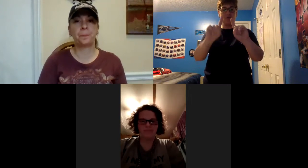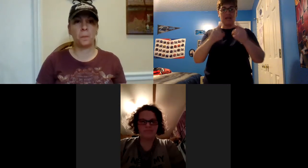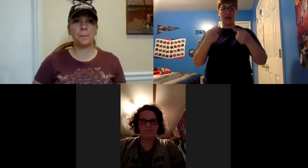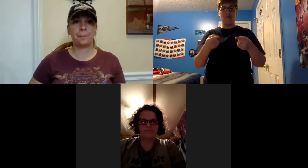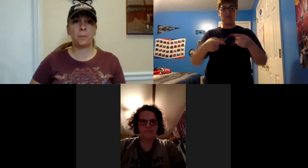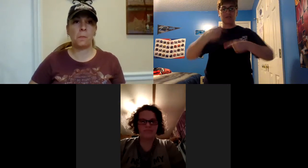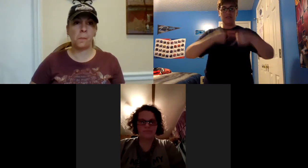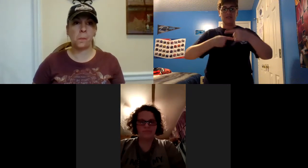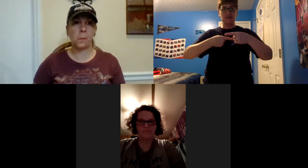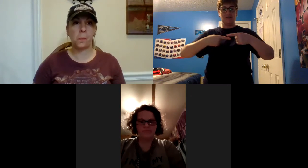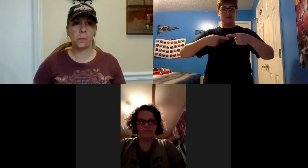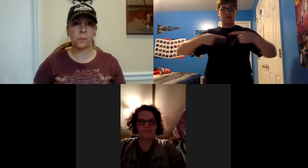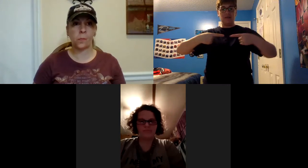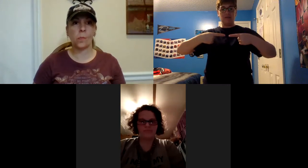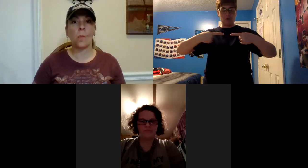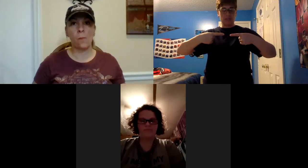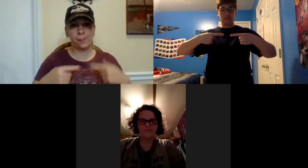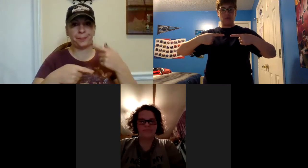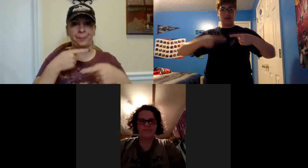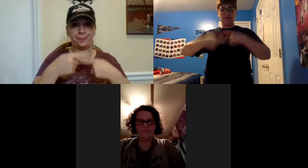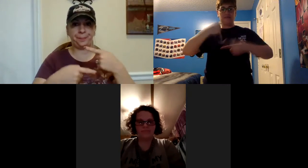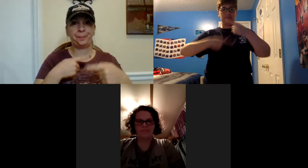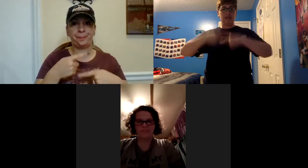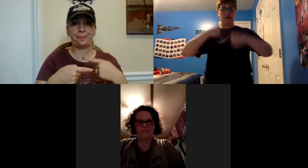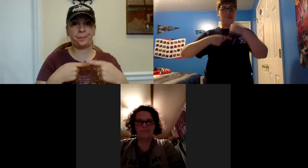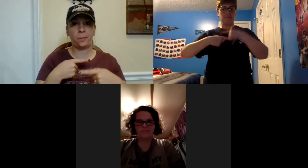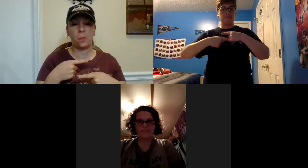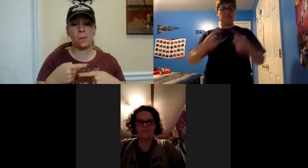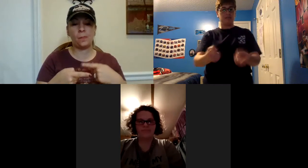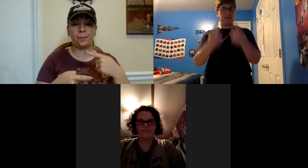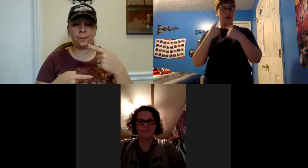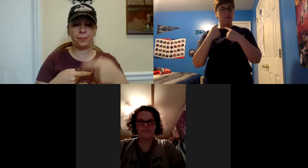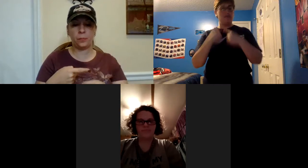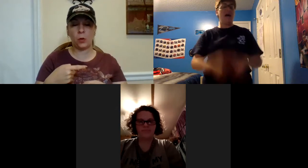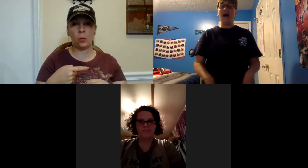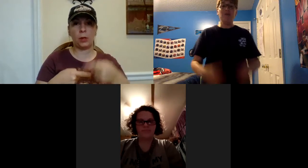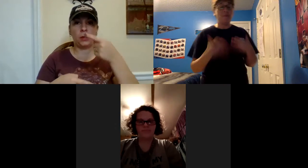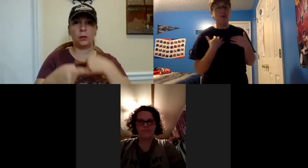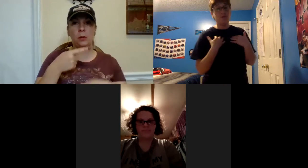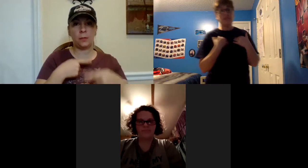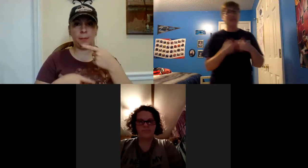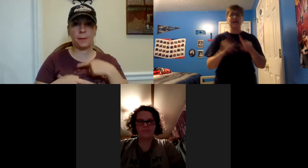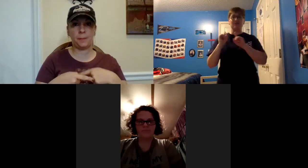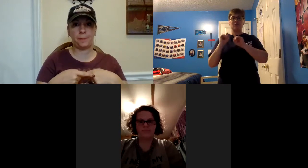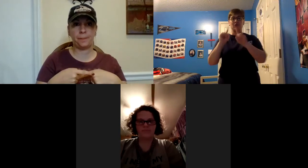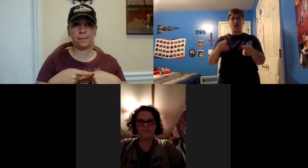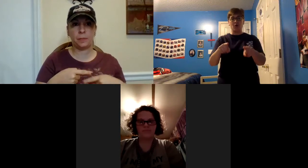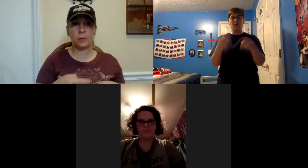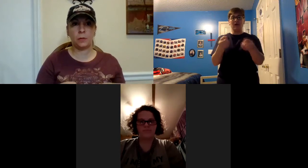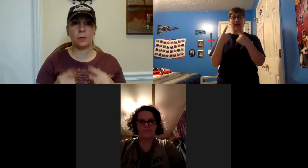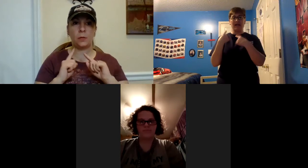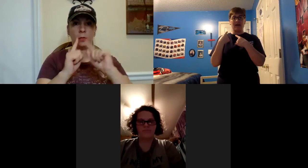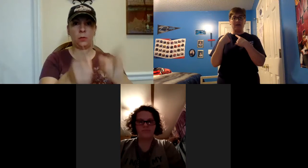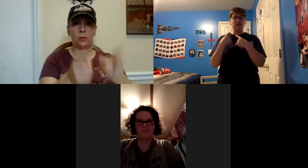are pointing out versus them going this way. Come. I would personally, I just do